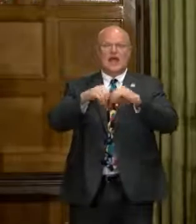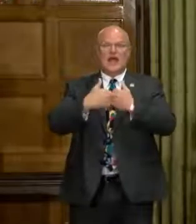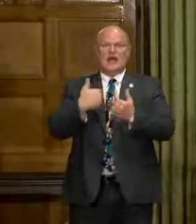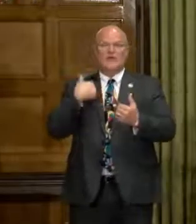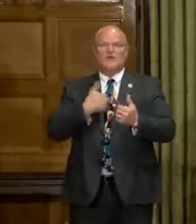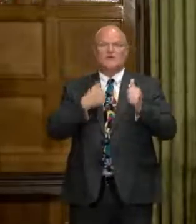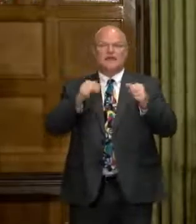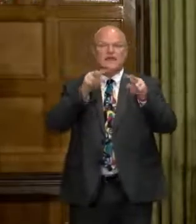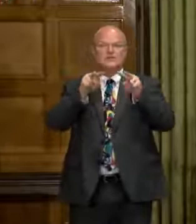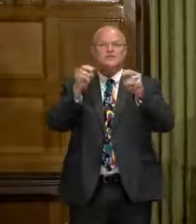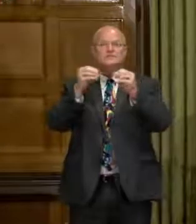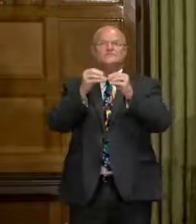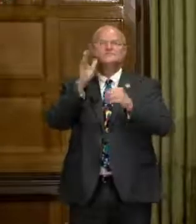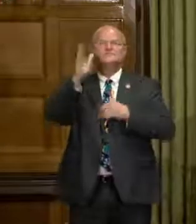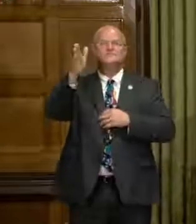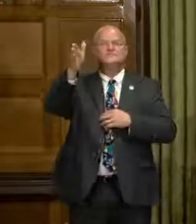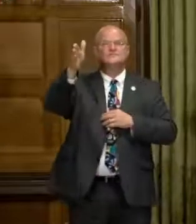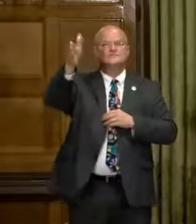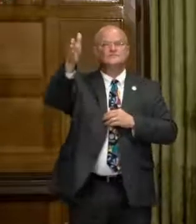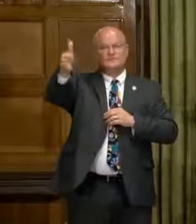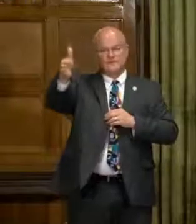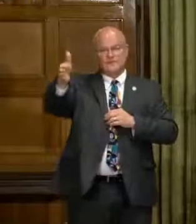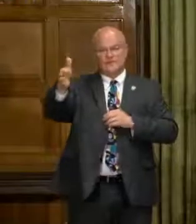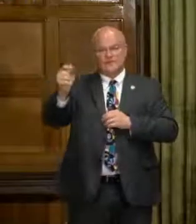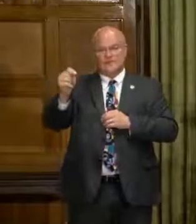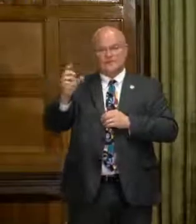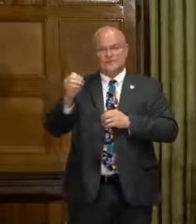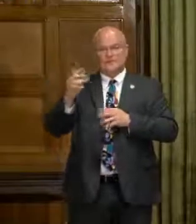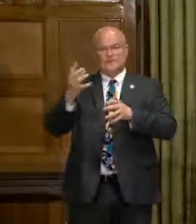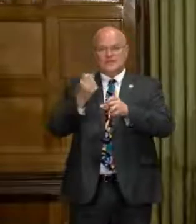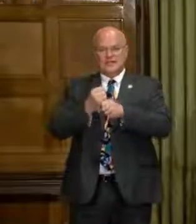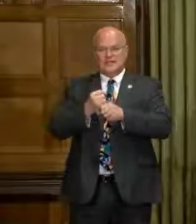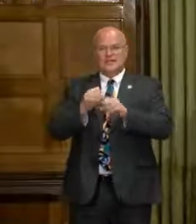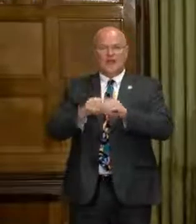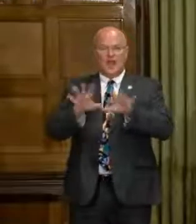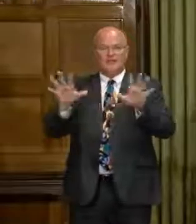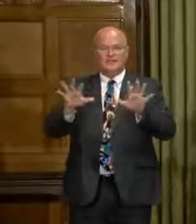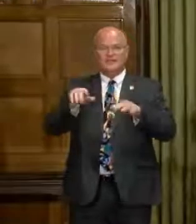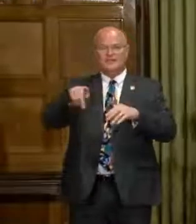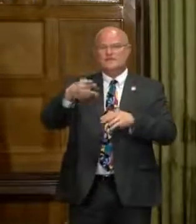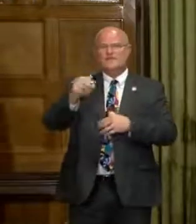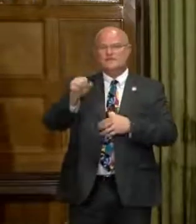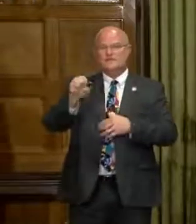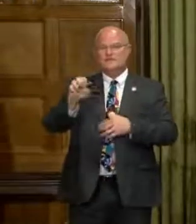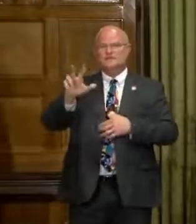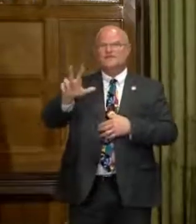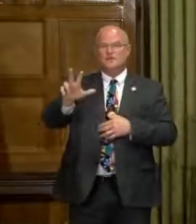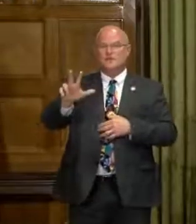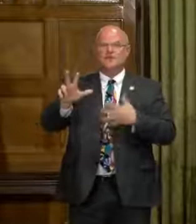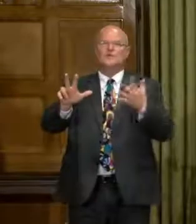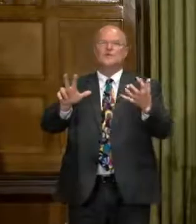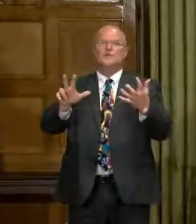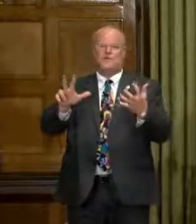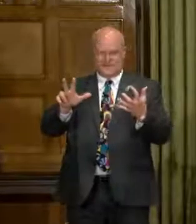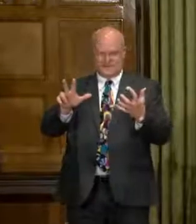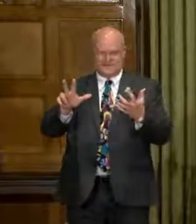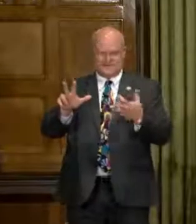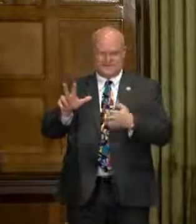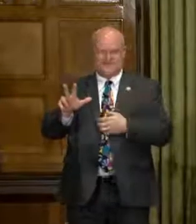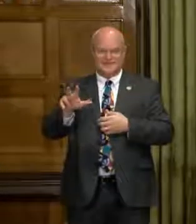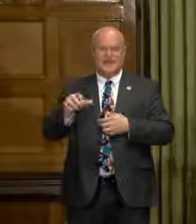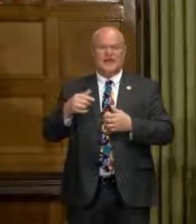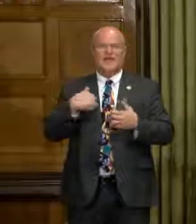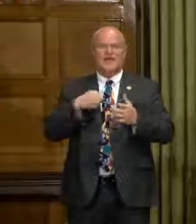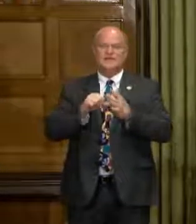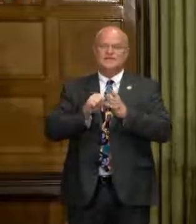how we can look further down the road to getting obviously to phase 3, which is what we want to be able to do.